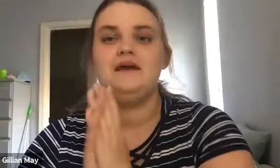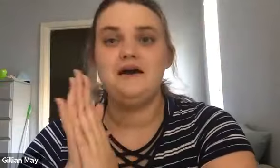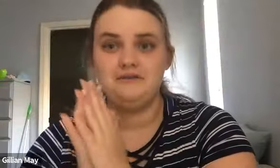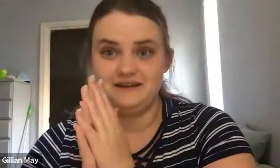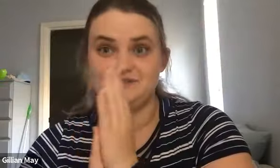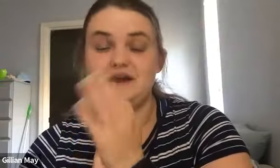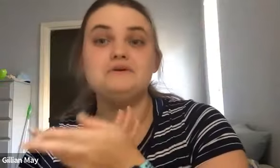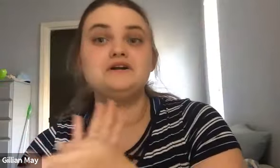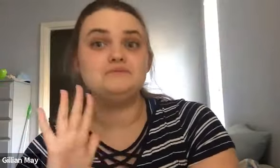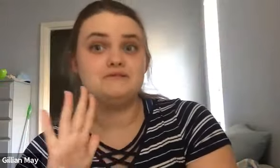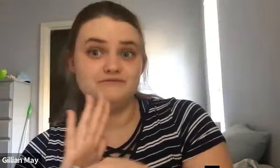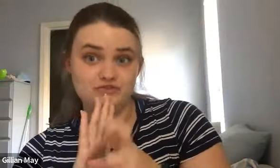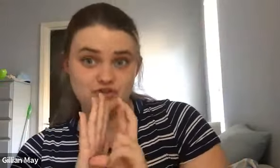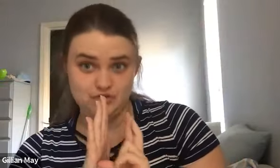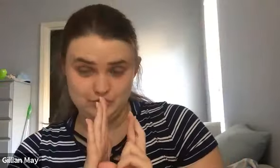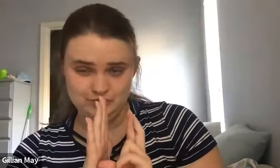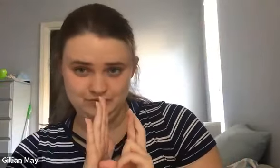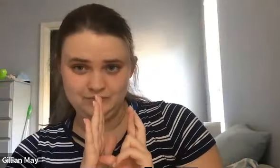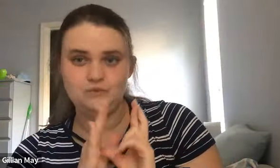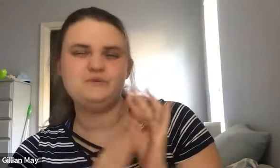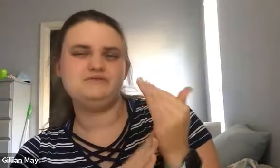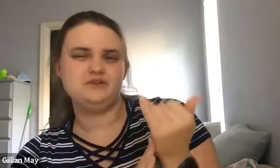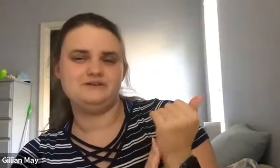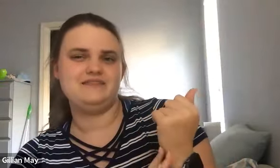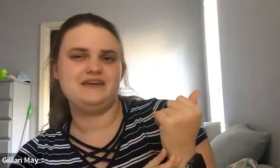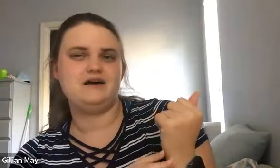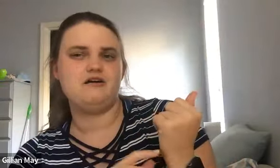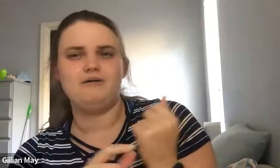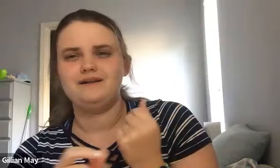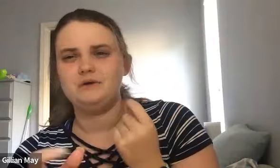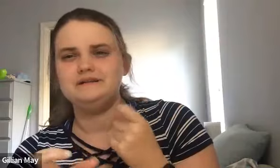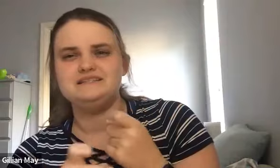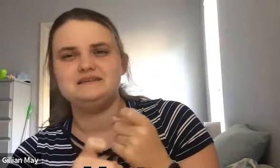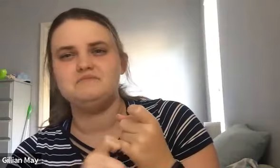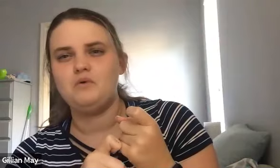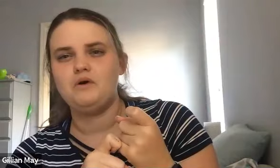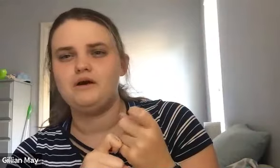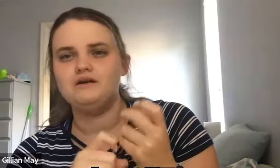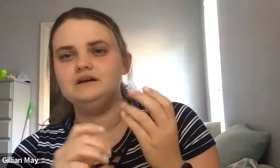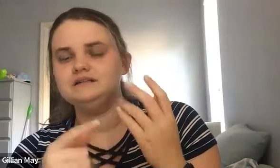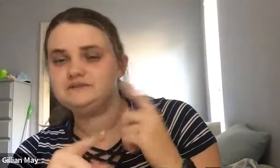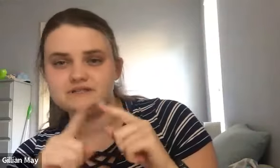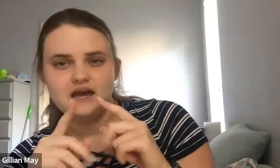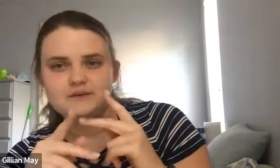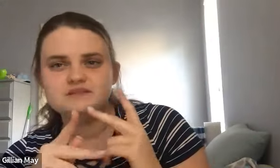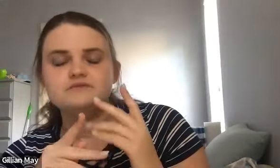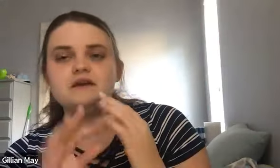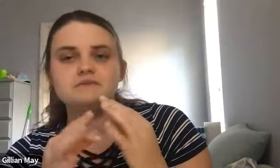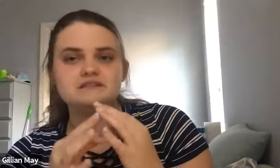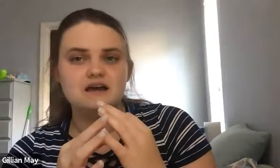better. Okay, so now we're gonna review what we've learned, and then I'll go into some more different types of family